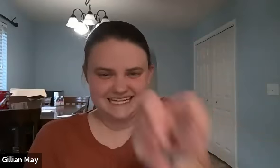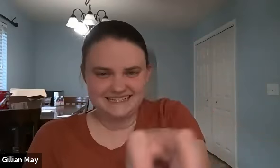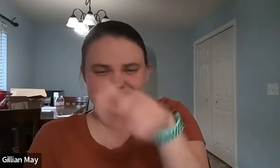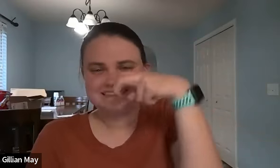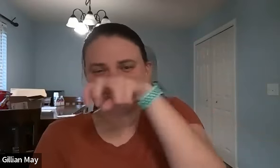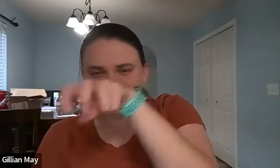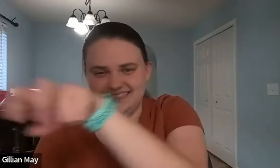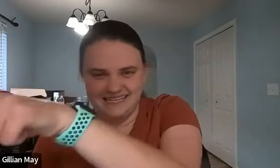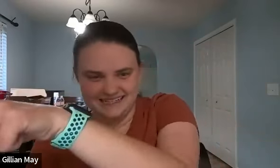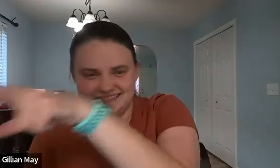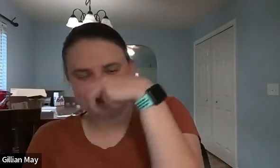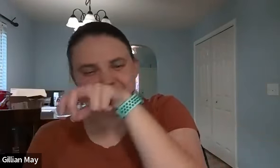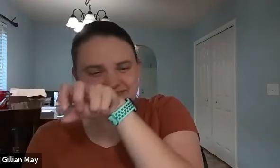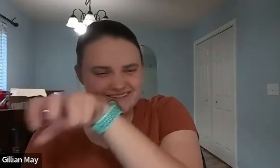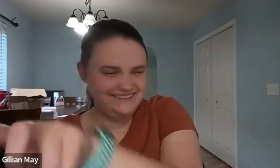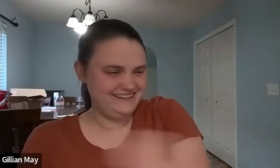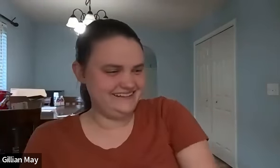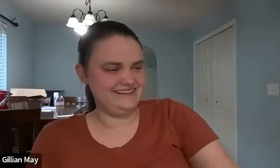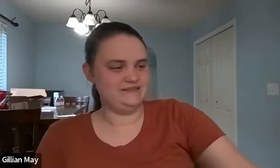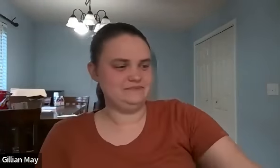Snake. Snake. Yep, good.